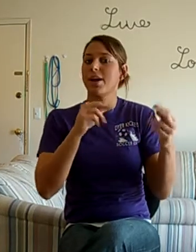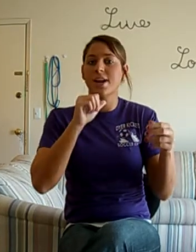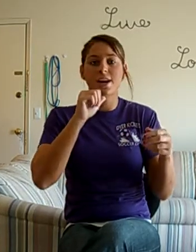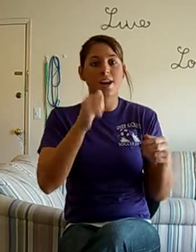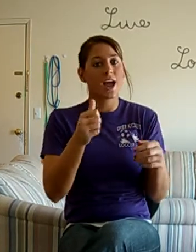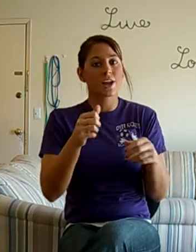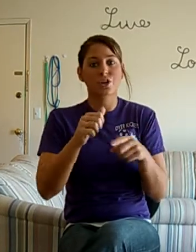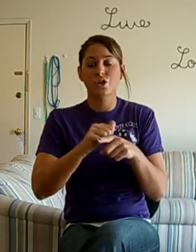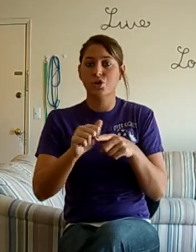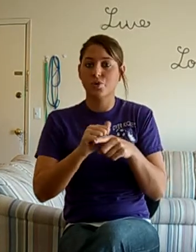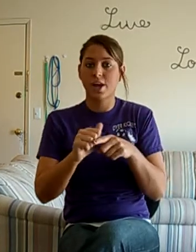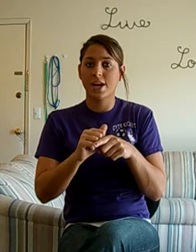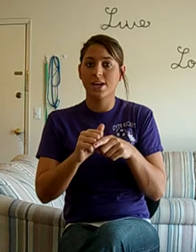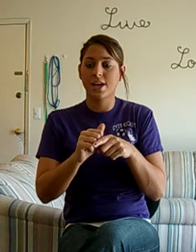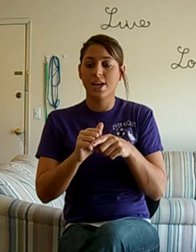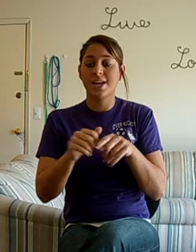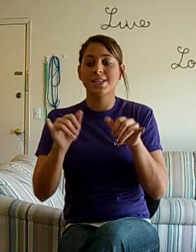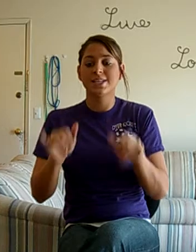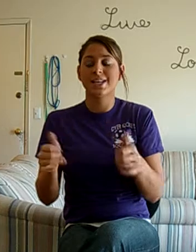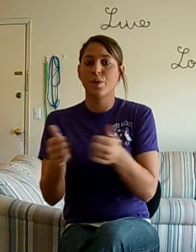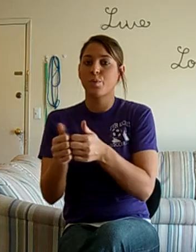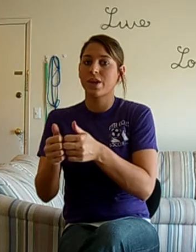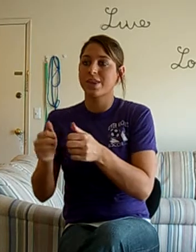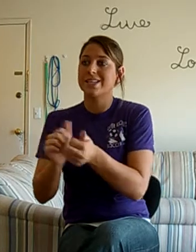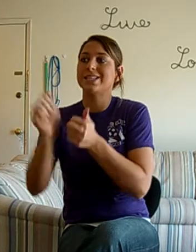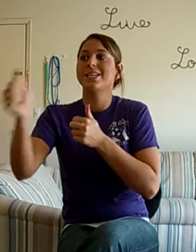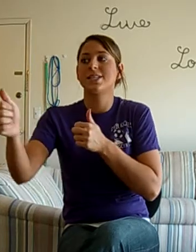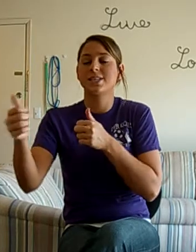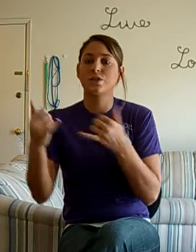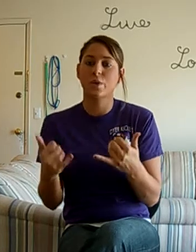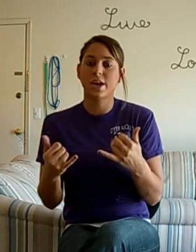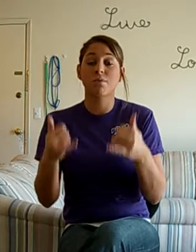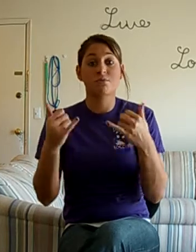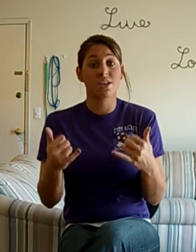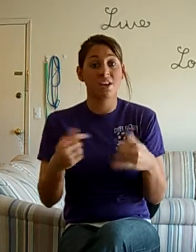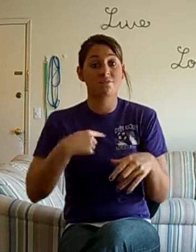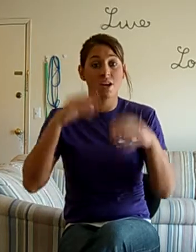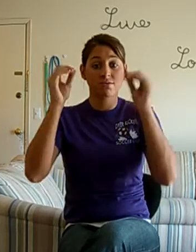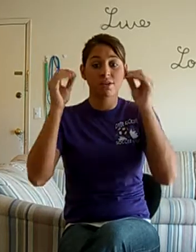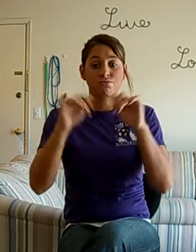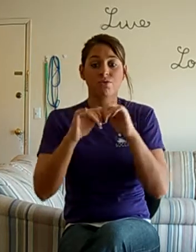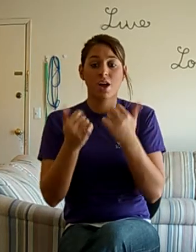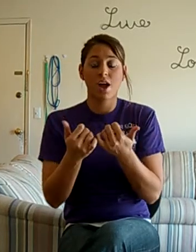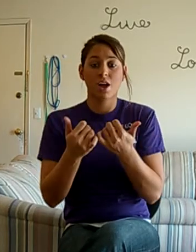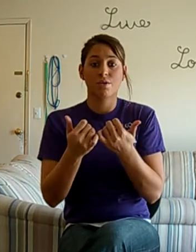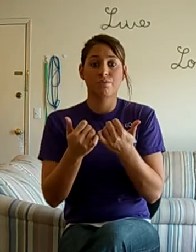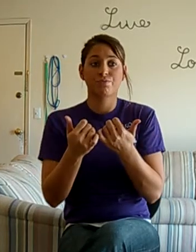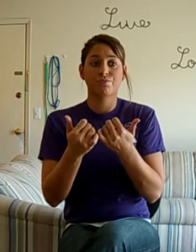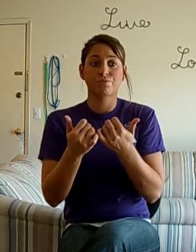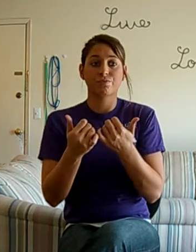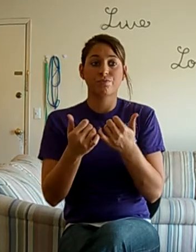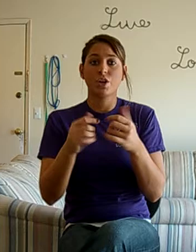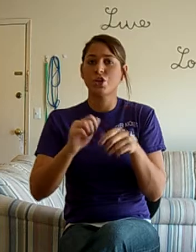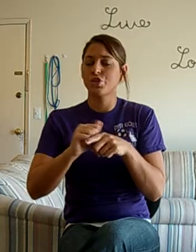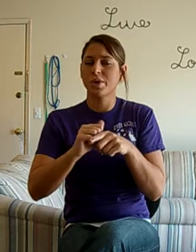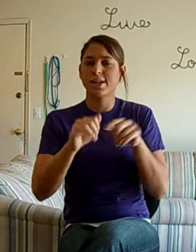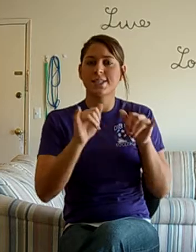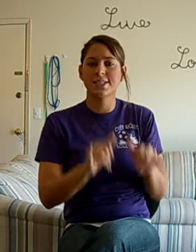with distance at this point. Today I'm going to teach you how to train stay with the clicker. Remember, the clicker means,